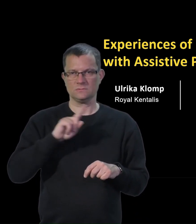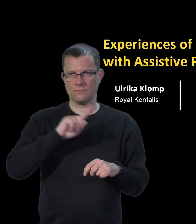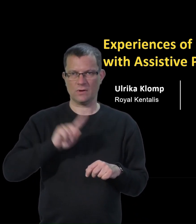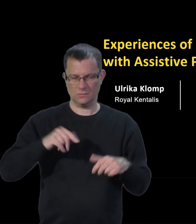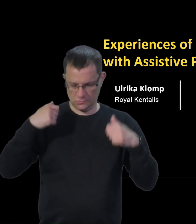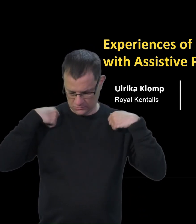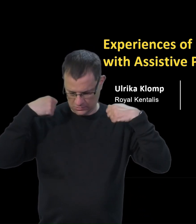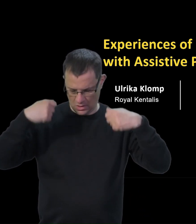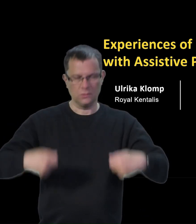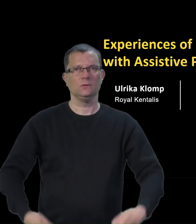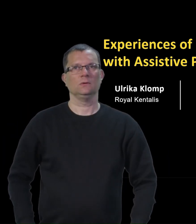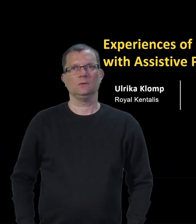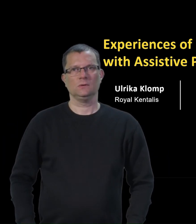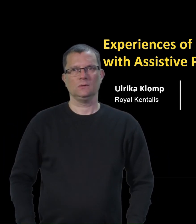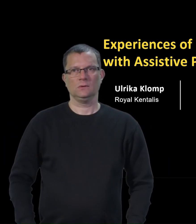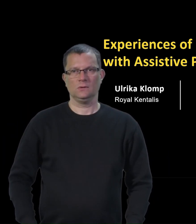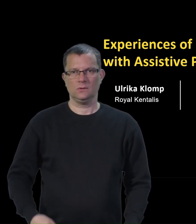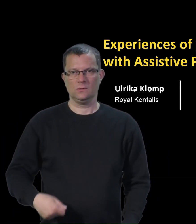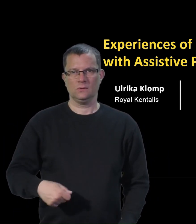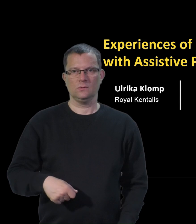and I'm wearing a black sweater.